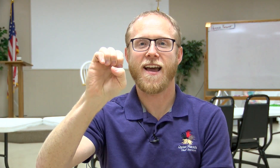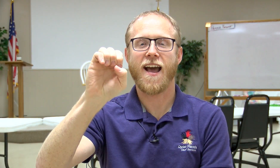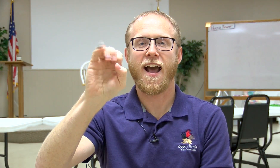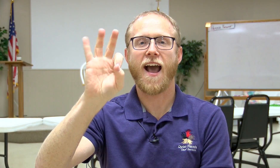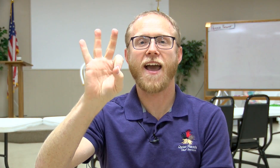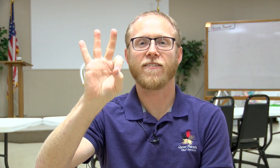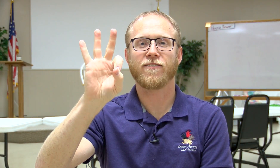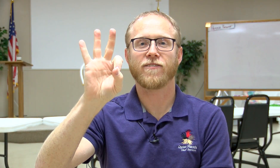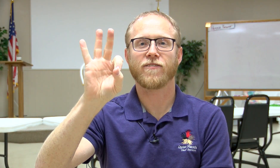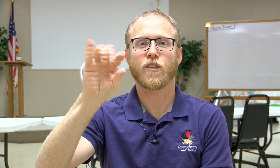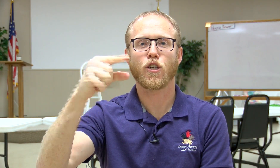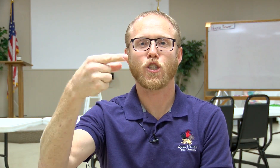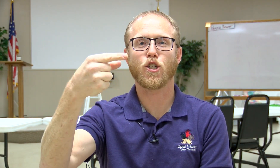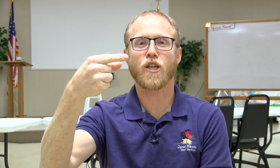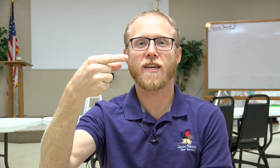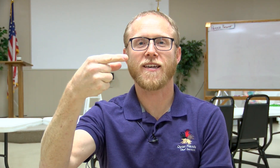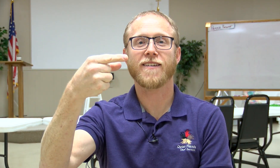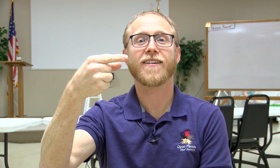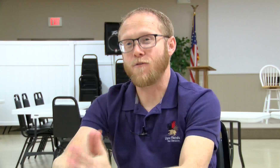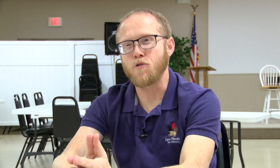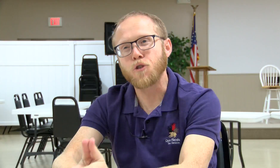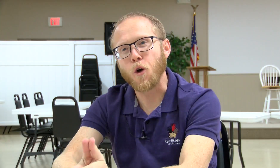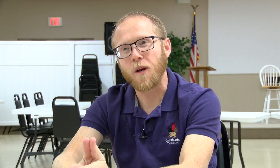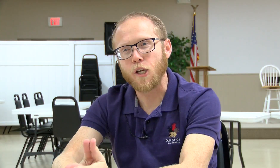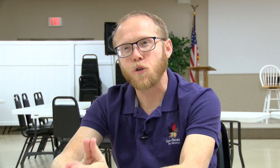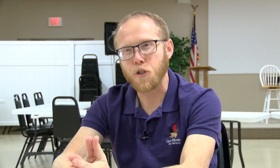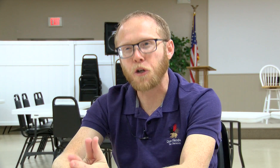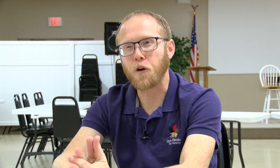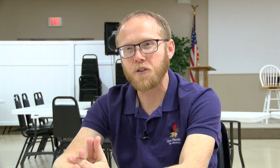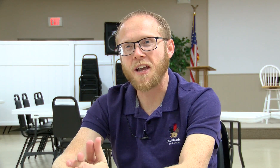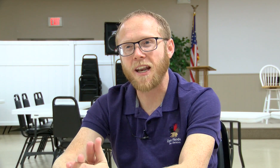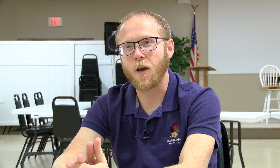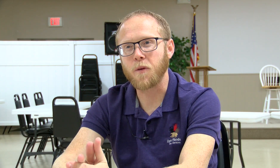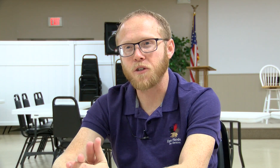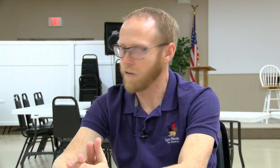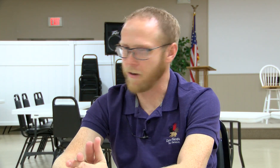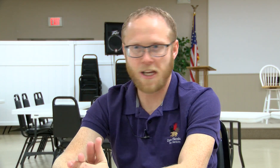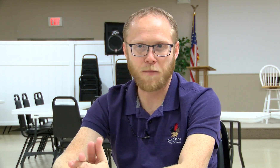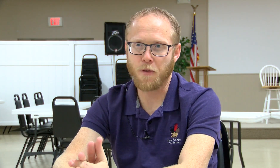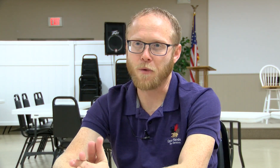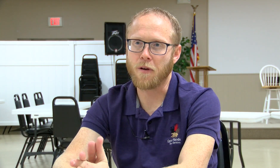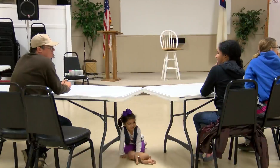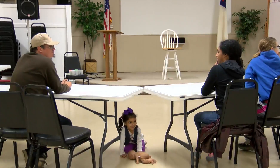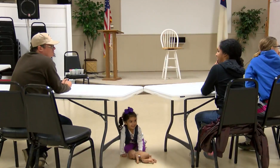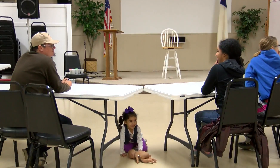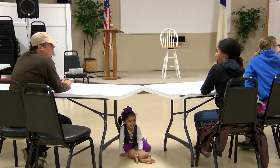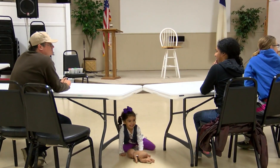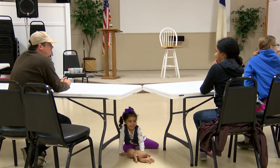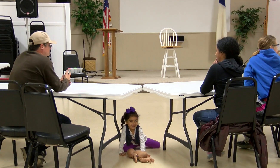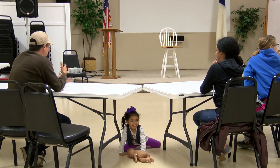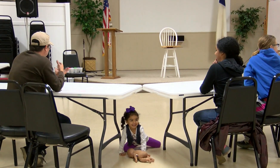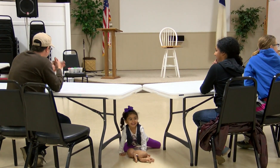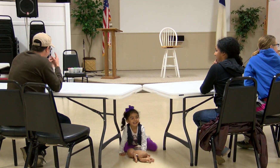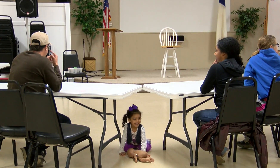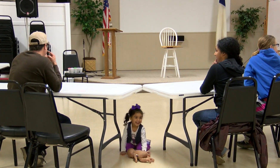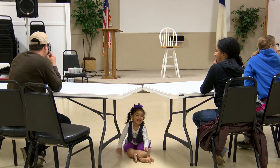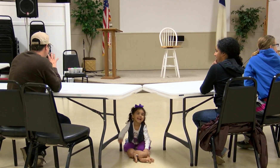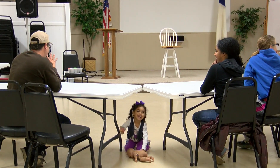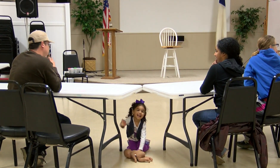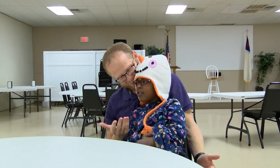if you can spell it, you can probably get it through. If you show an interest to learn sign language, they're going to help you through it. Young ones can learn how to sign too, like